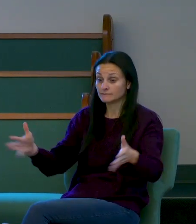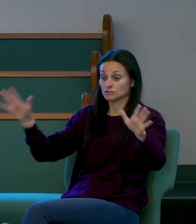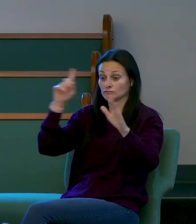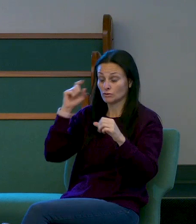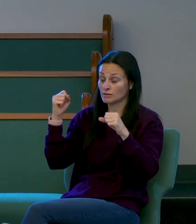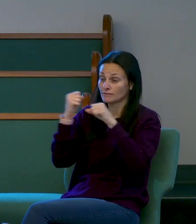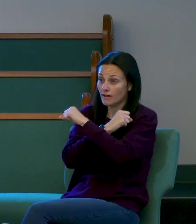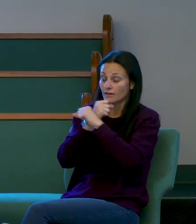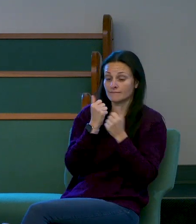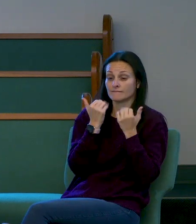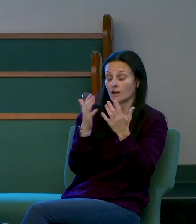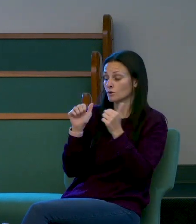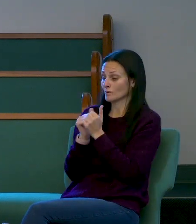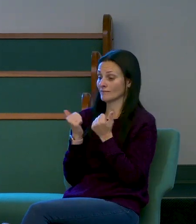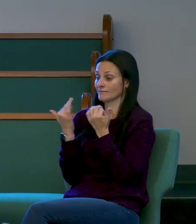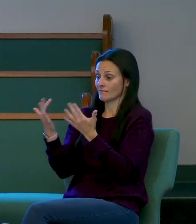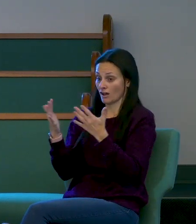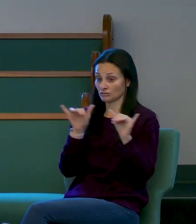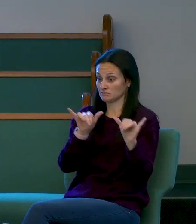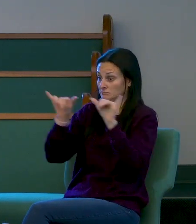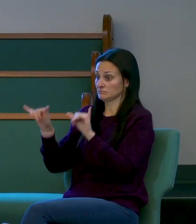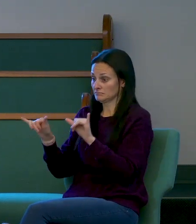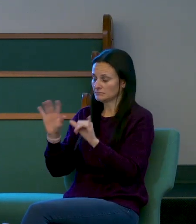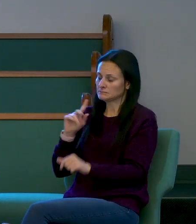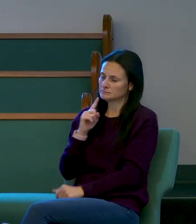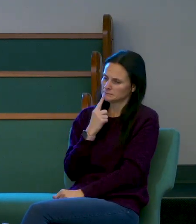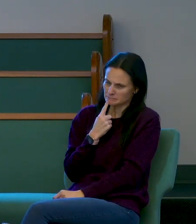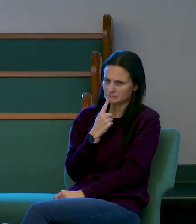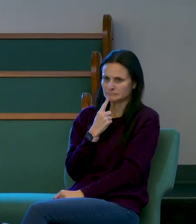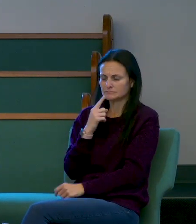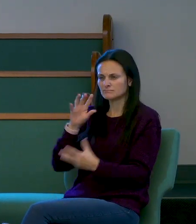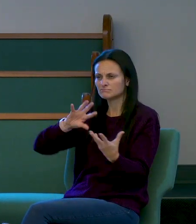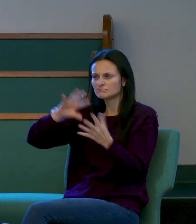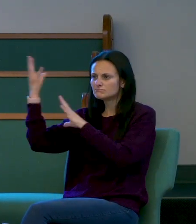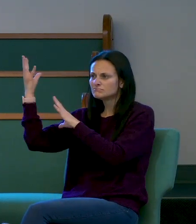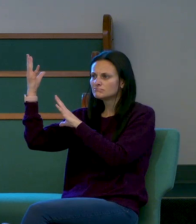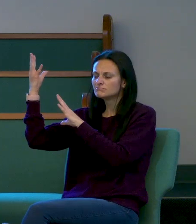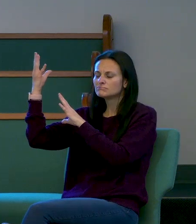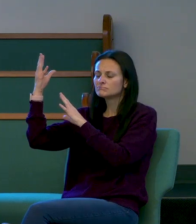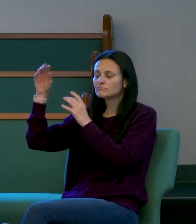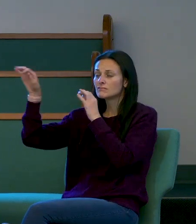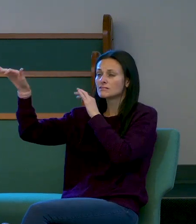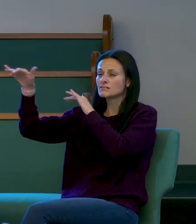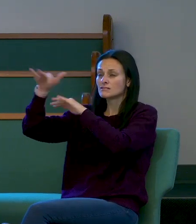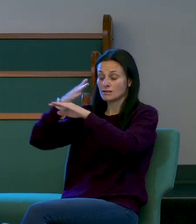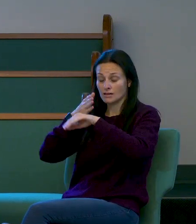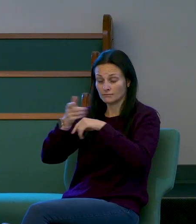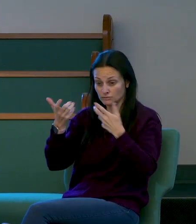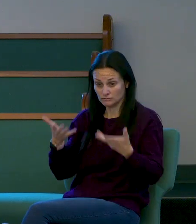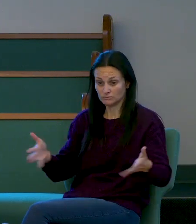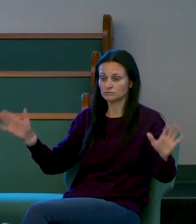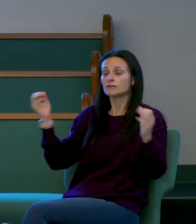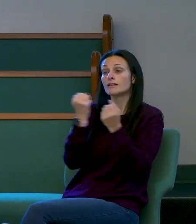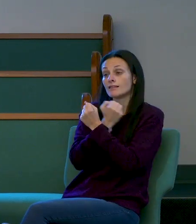fight fire with fire method is bitterness and chaos. The aftermath of the